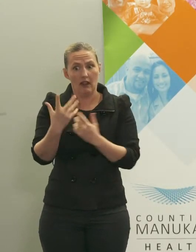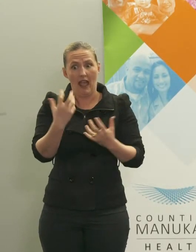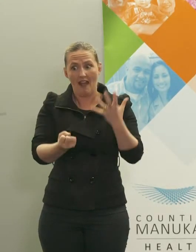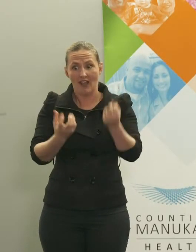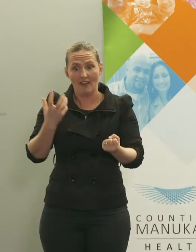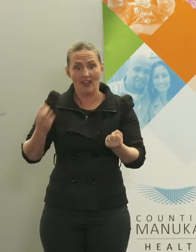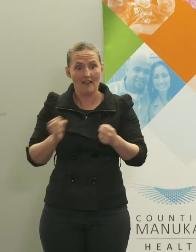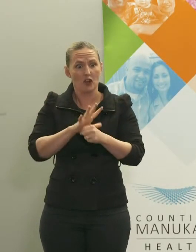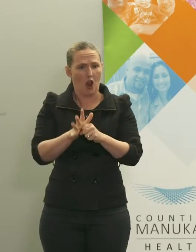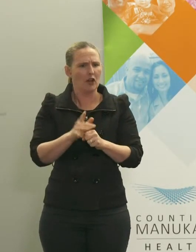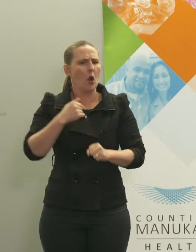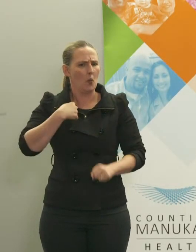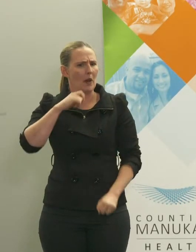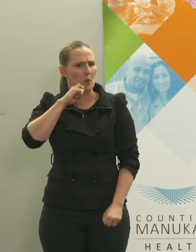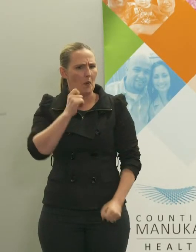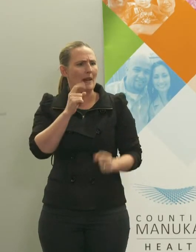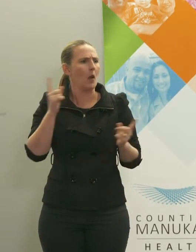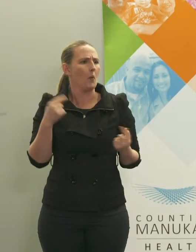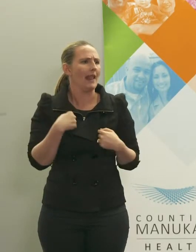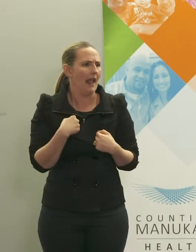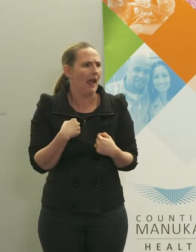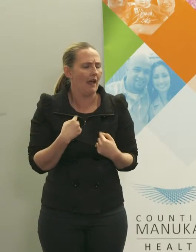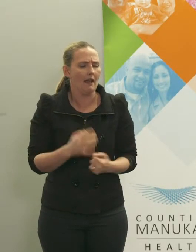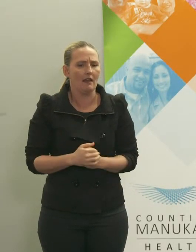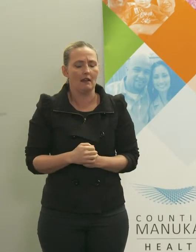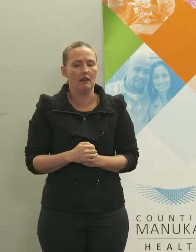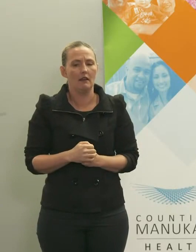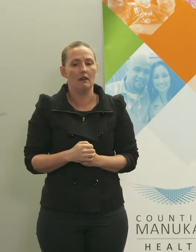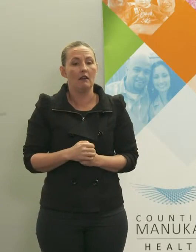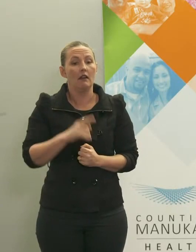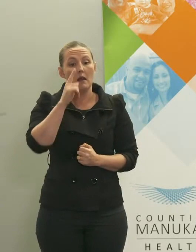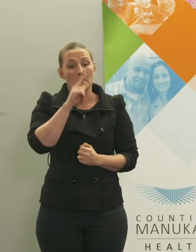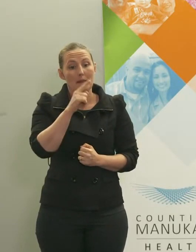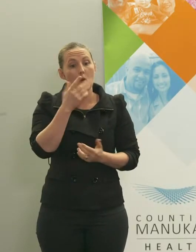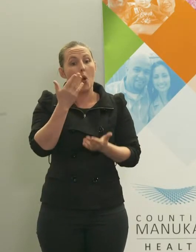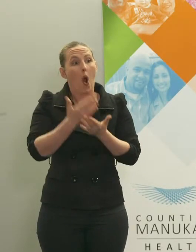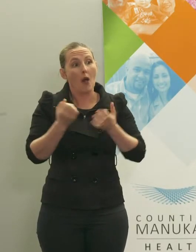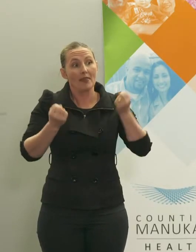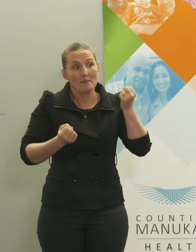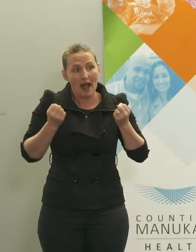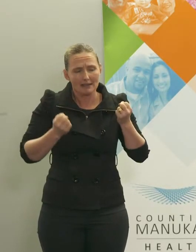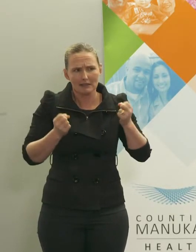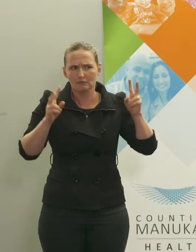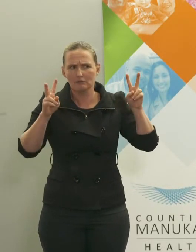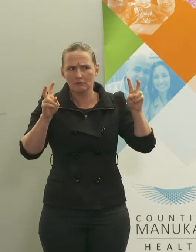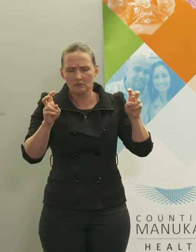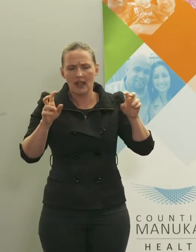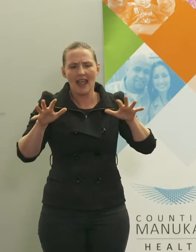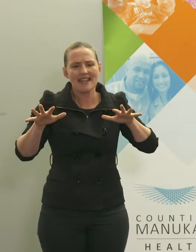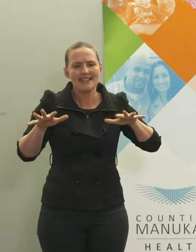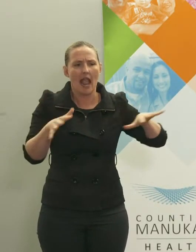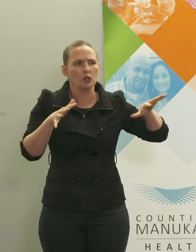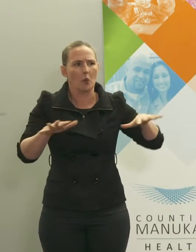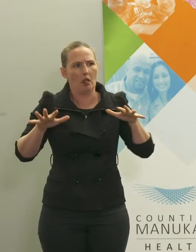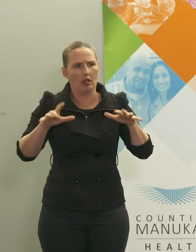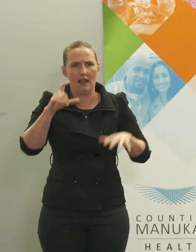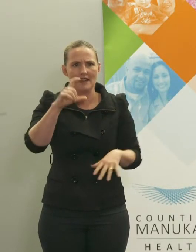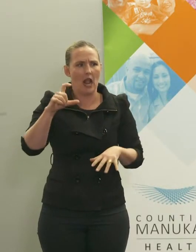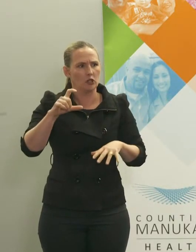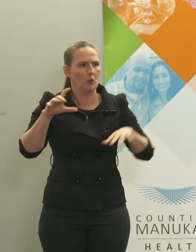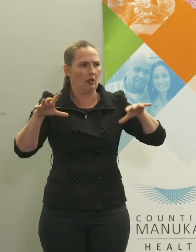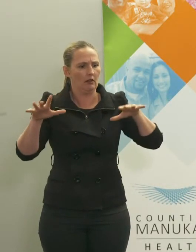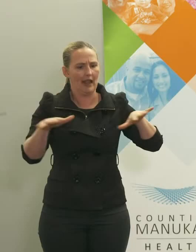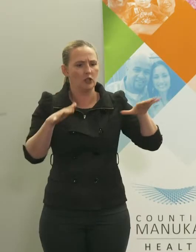bus were treated as casual contacts and provided with the advice that aligns with that.